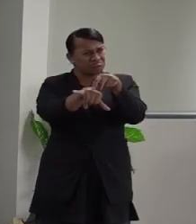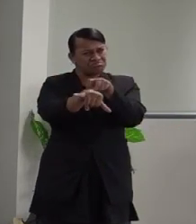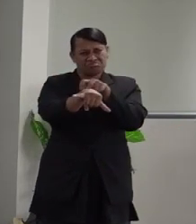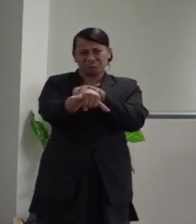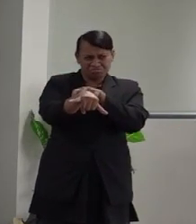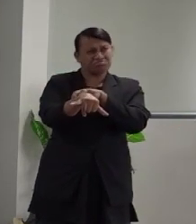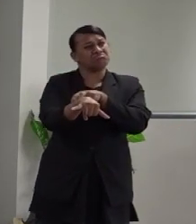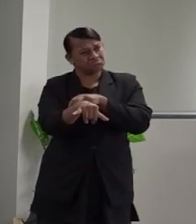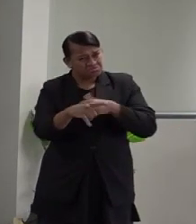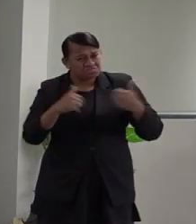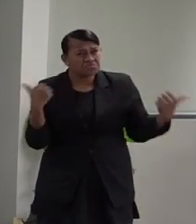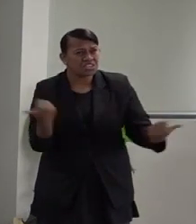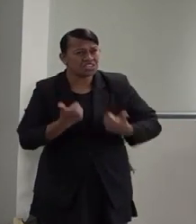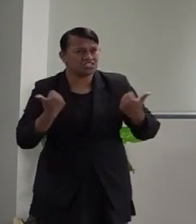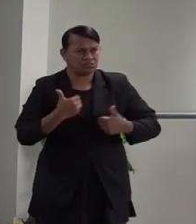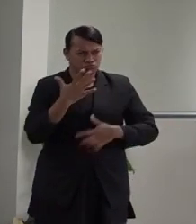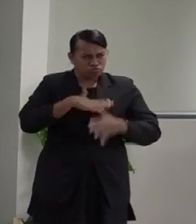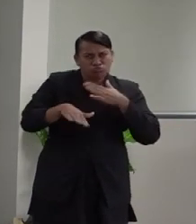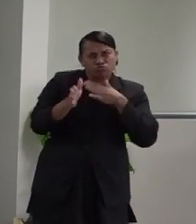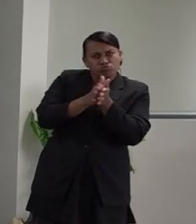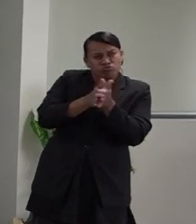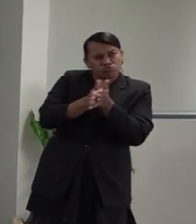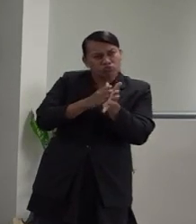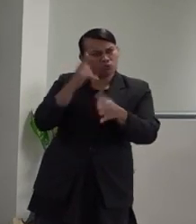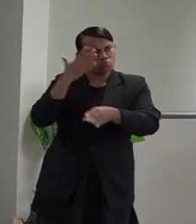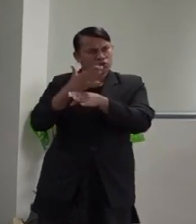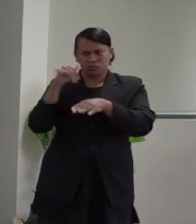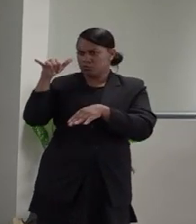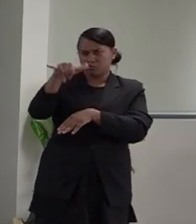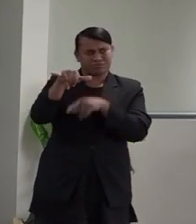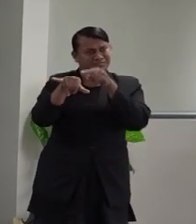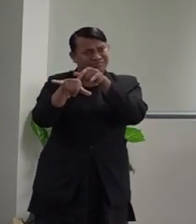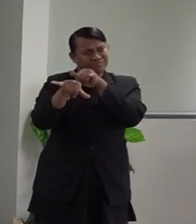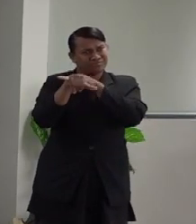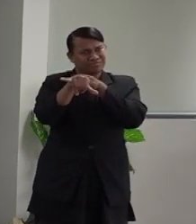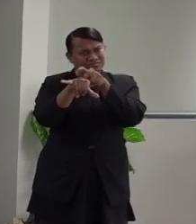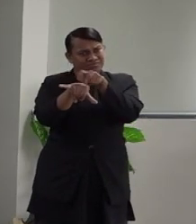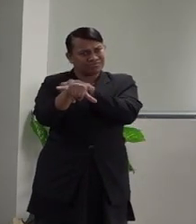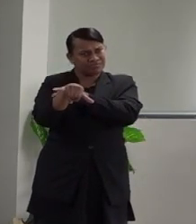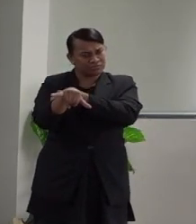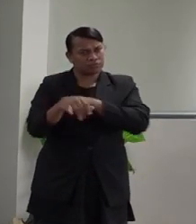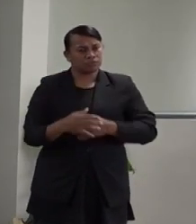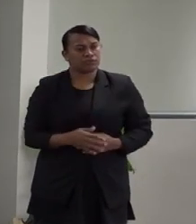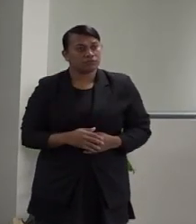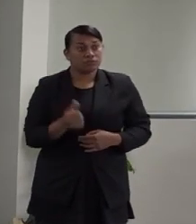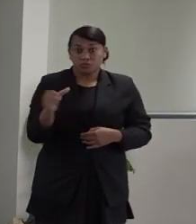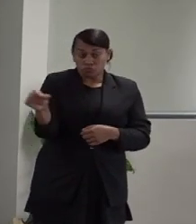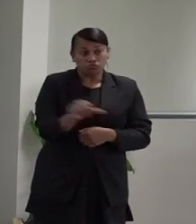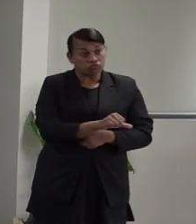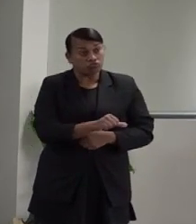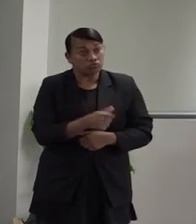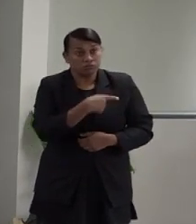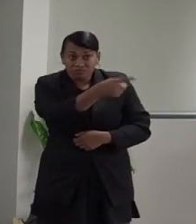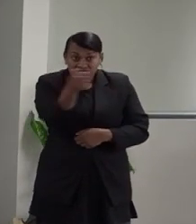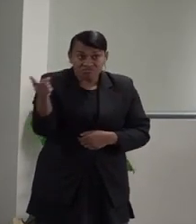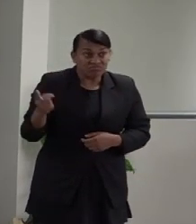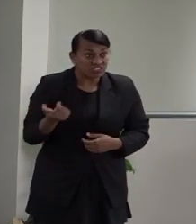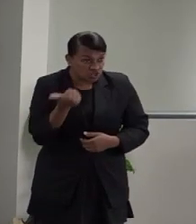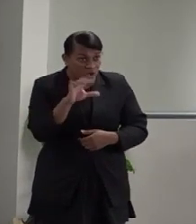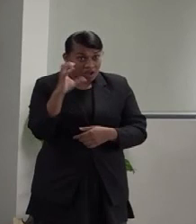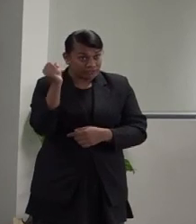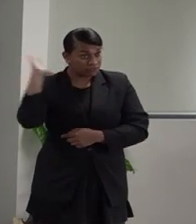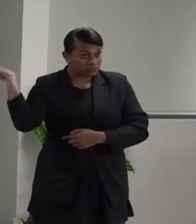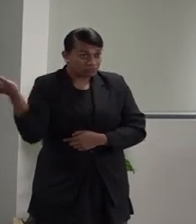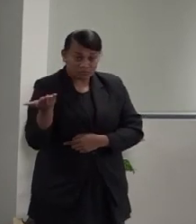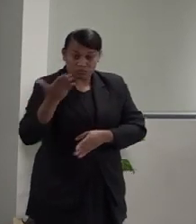not thousands, of Fijians strive for each position filled. It should be a position you hold with pride and